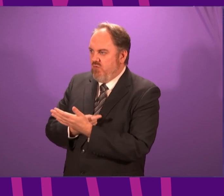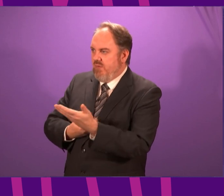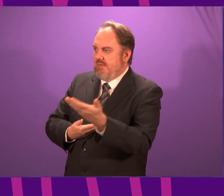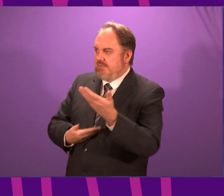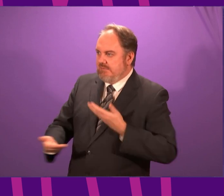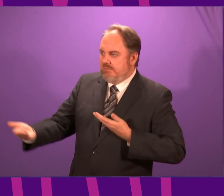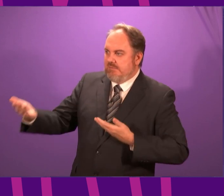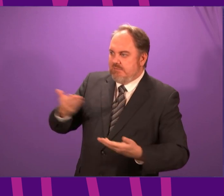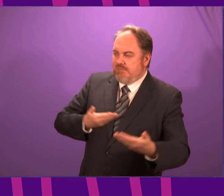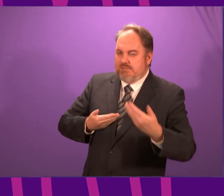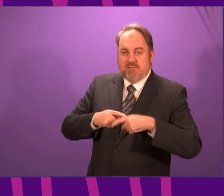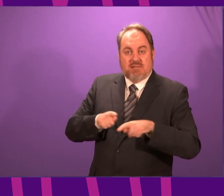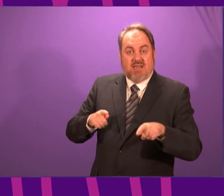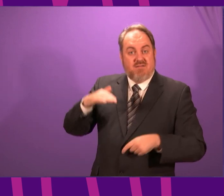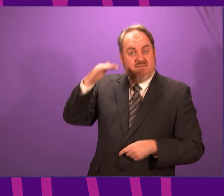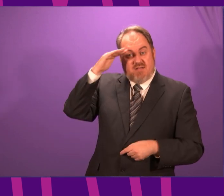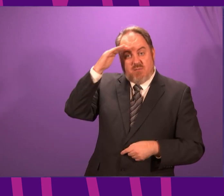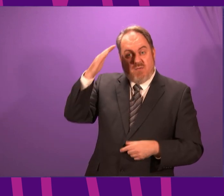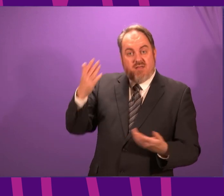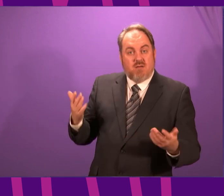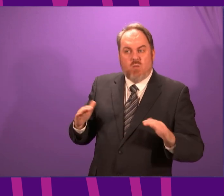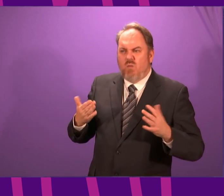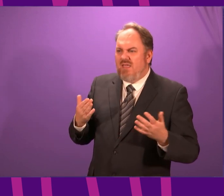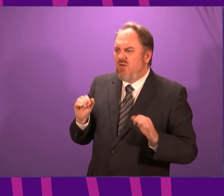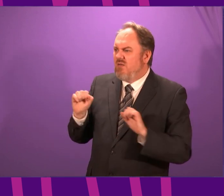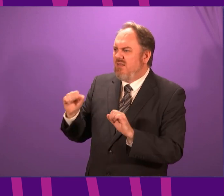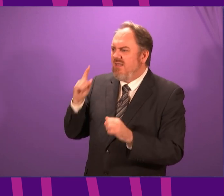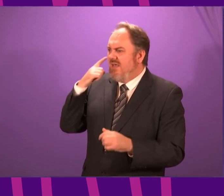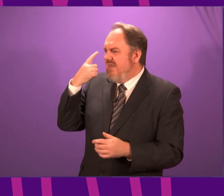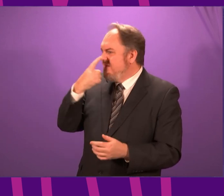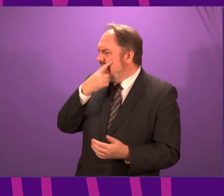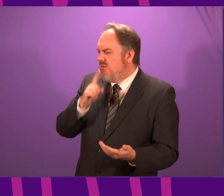and persuasive evidence needed to back it up.